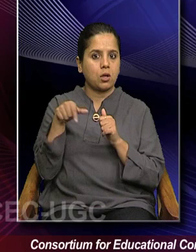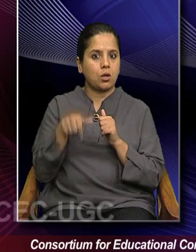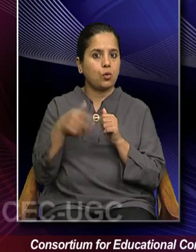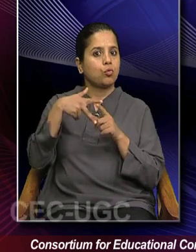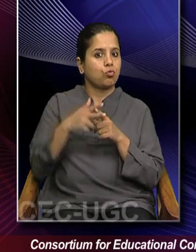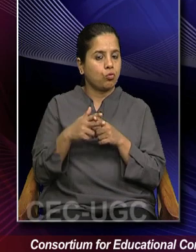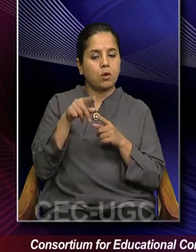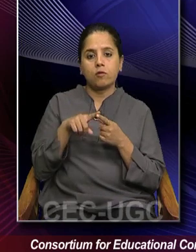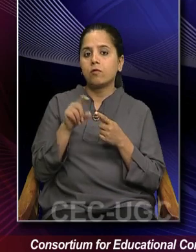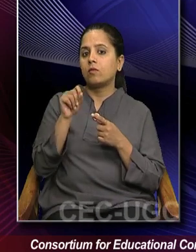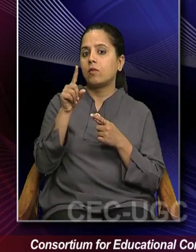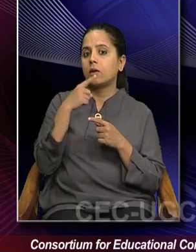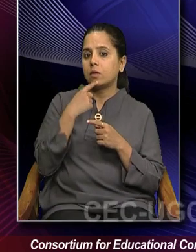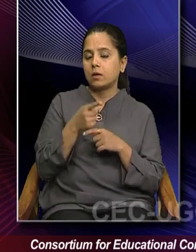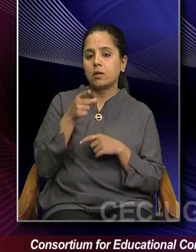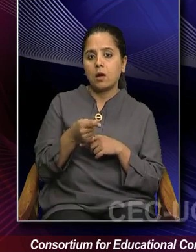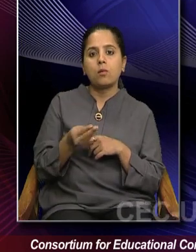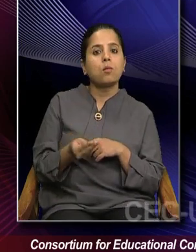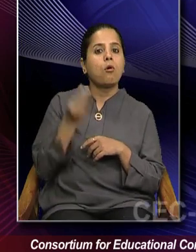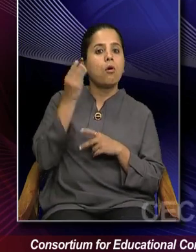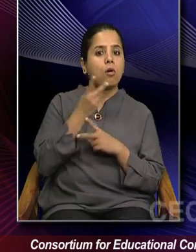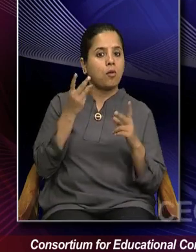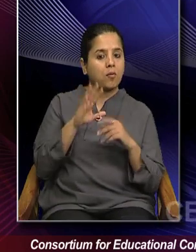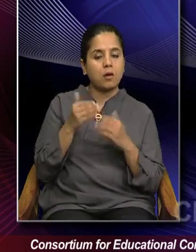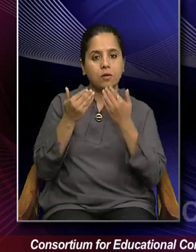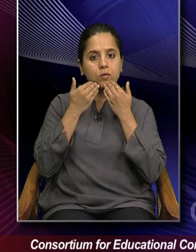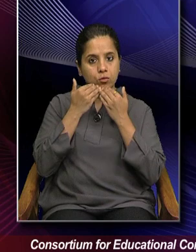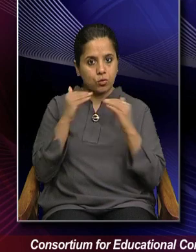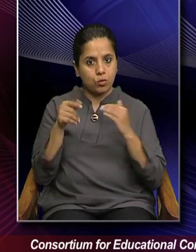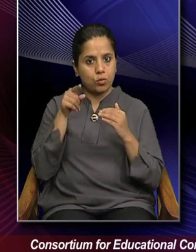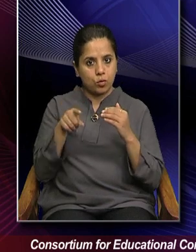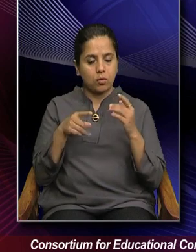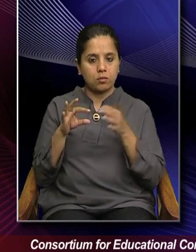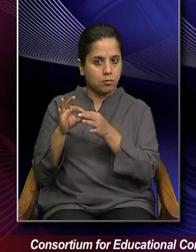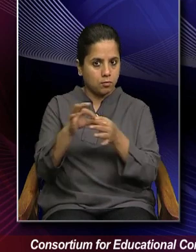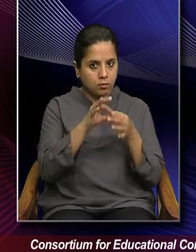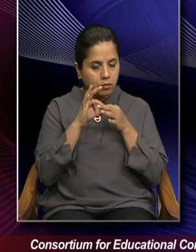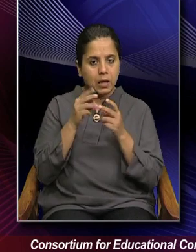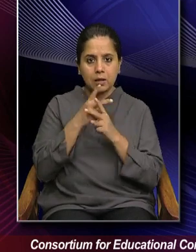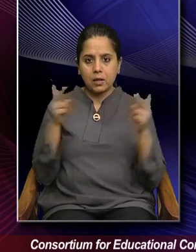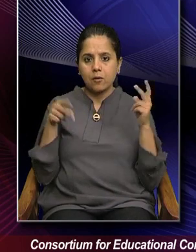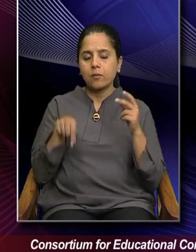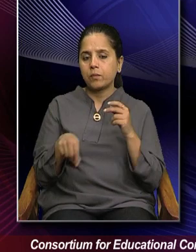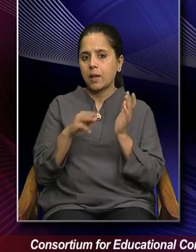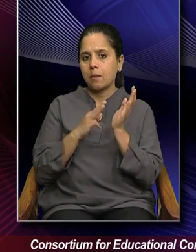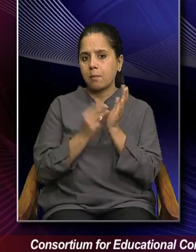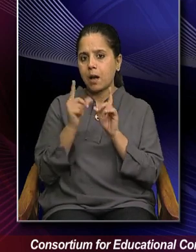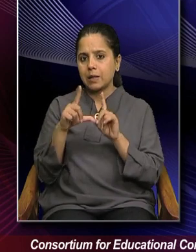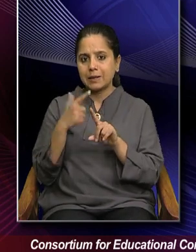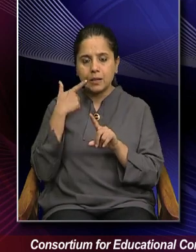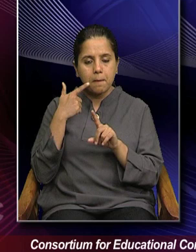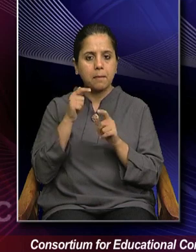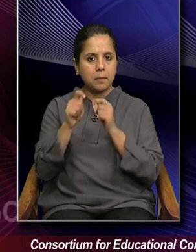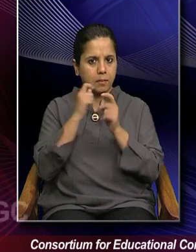The first is it increases the student engagement through multimedia and